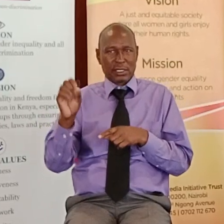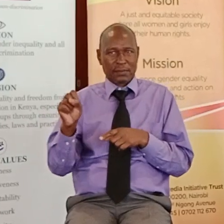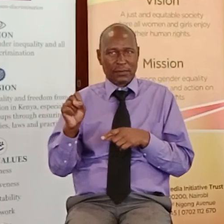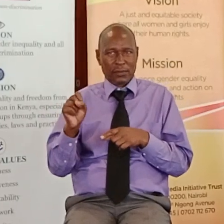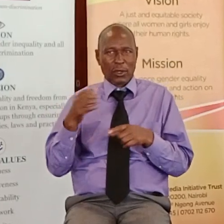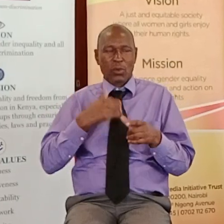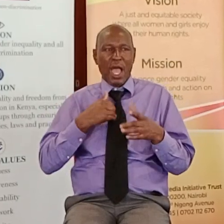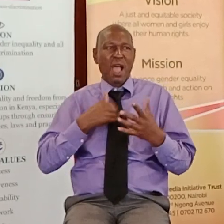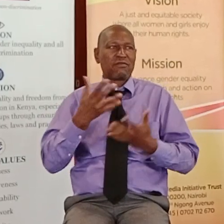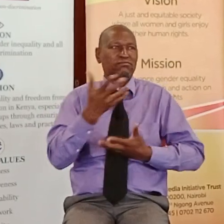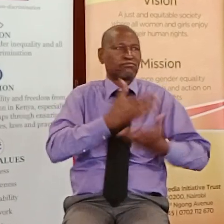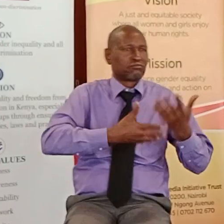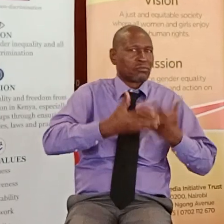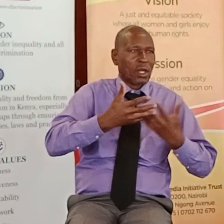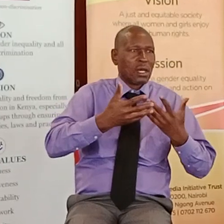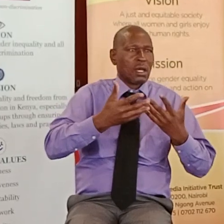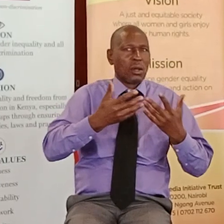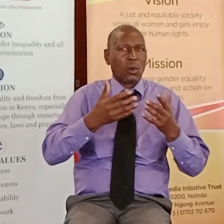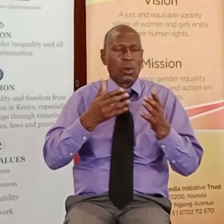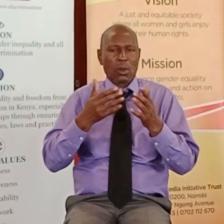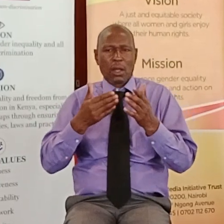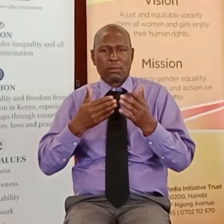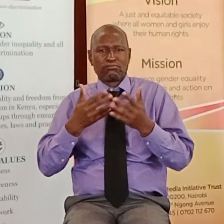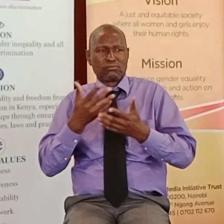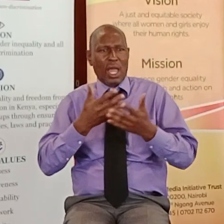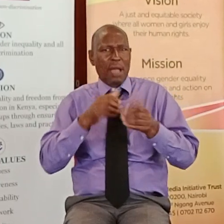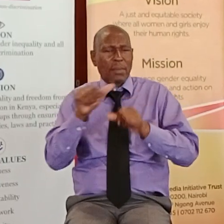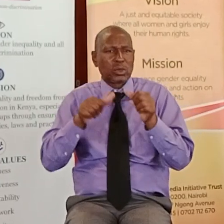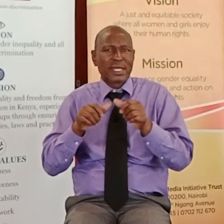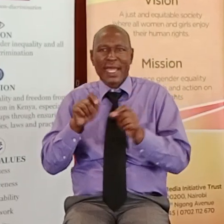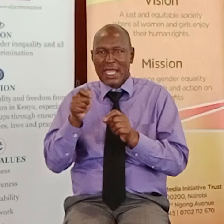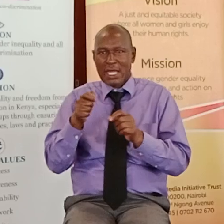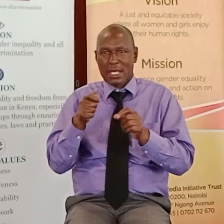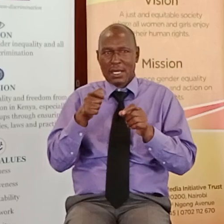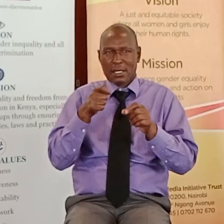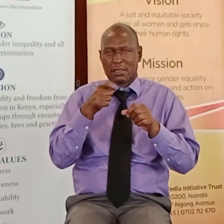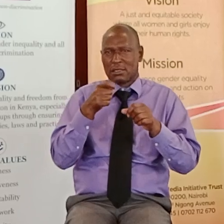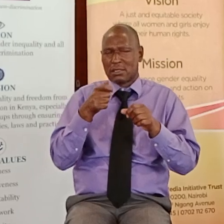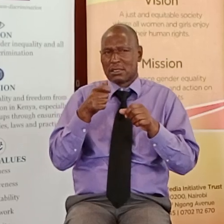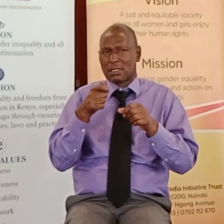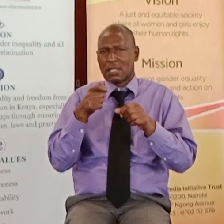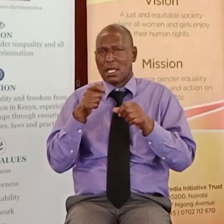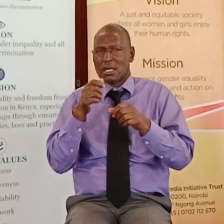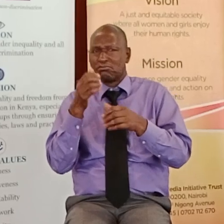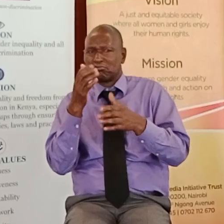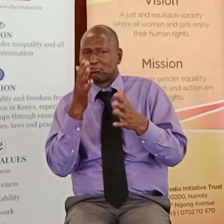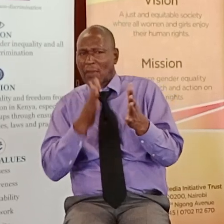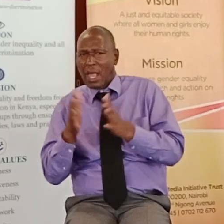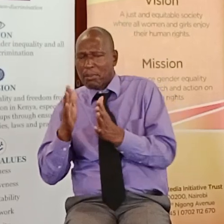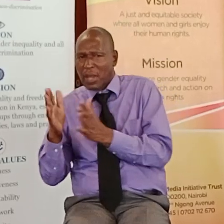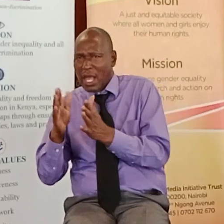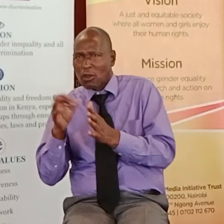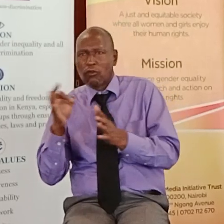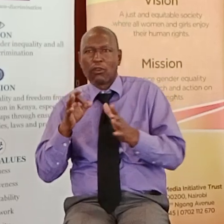a key factor of production called land. And women provide another key factor of production called